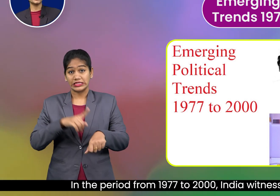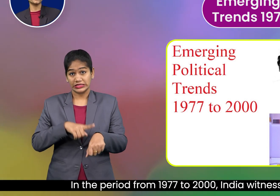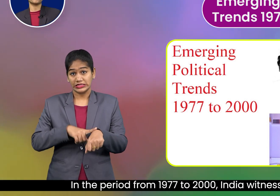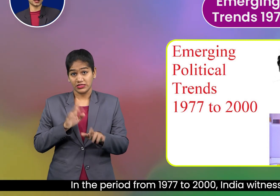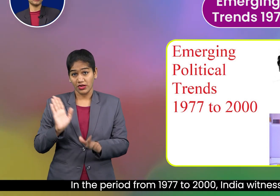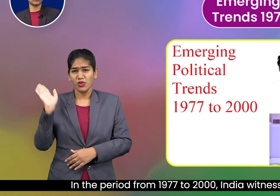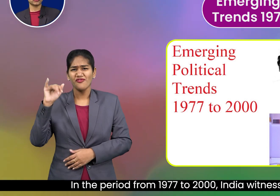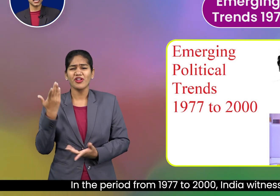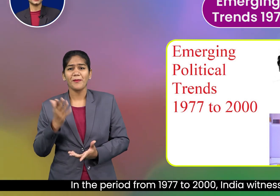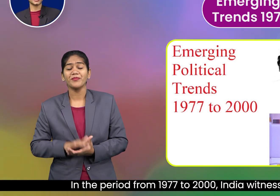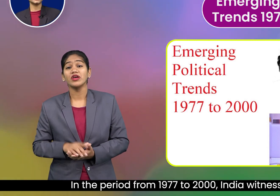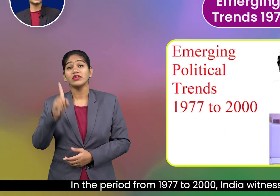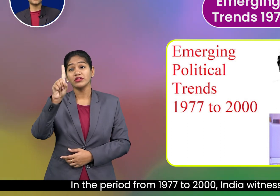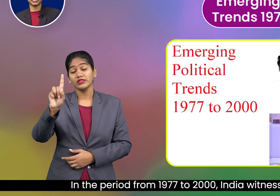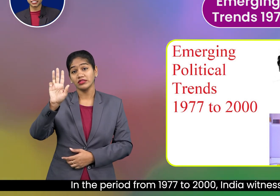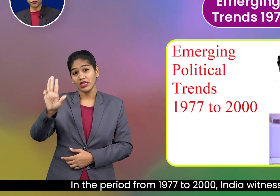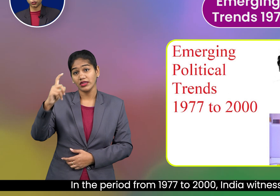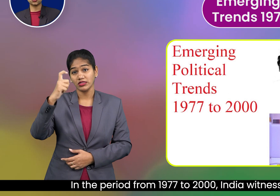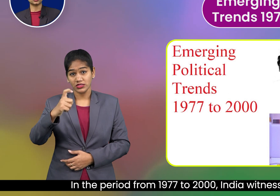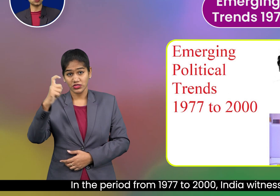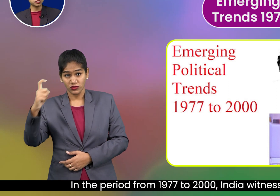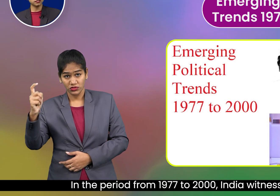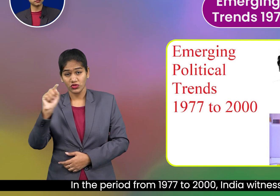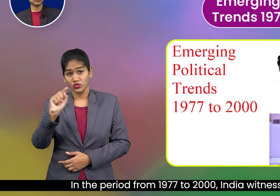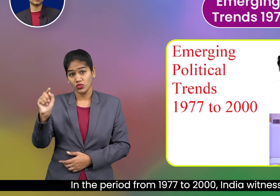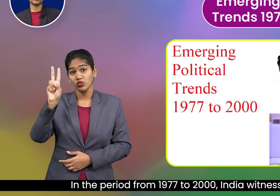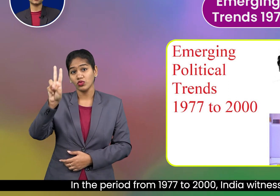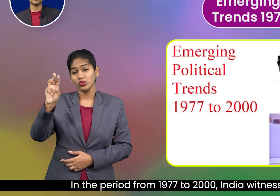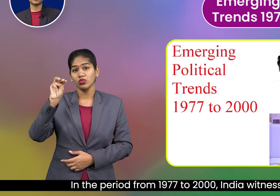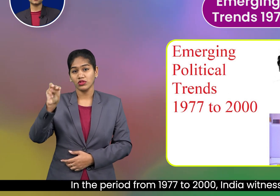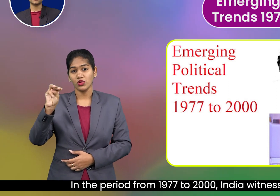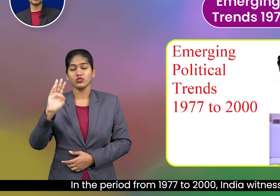In the period from 1977 to 2000,